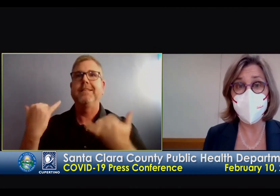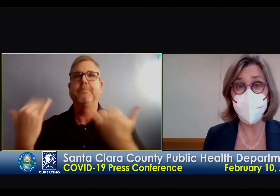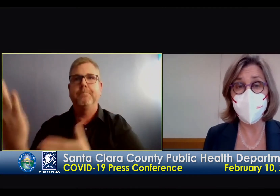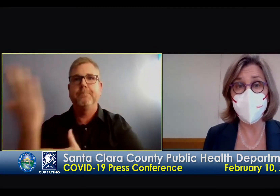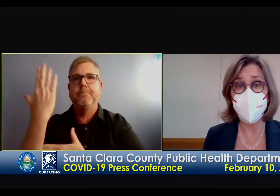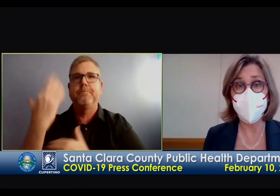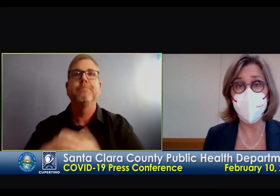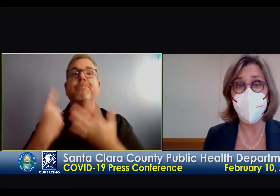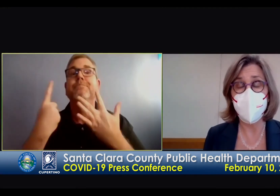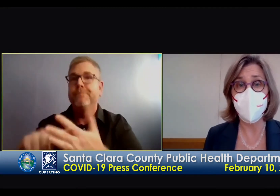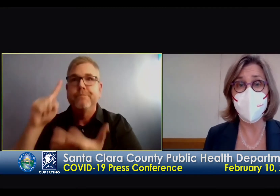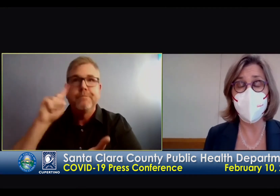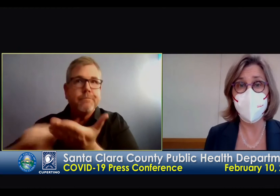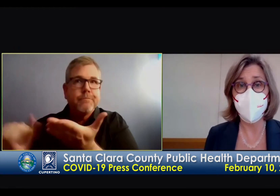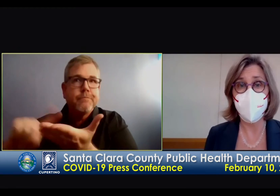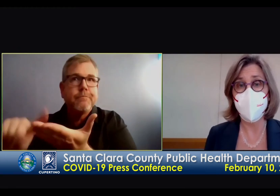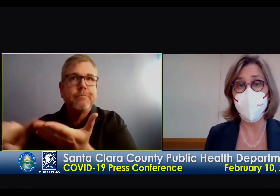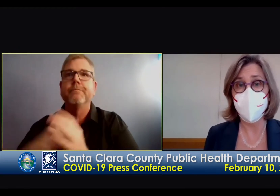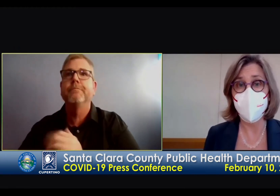encouraging news